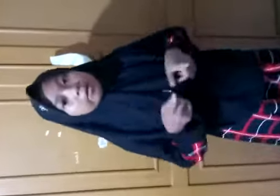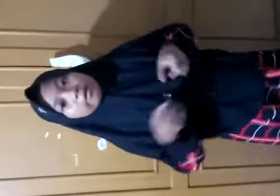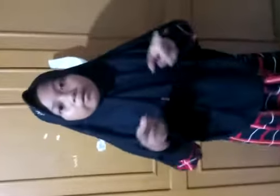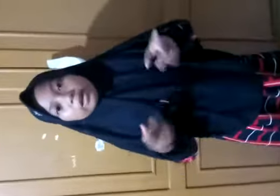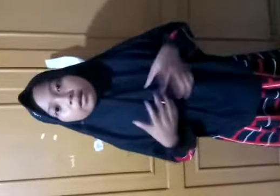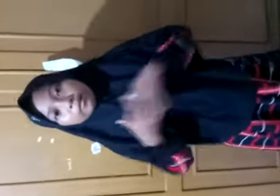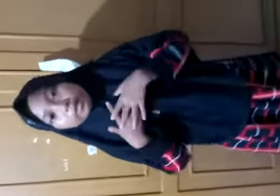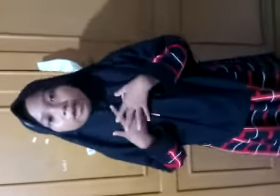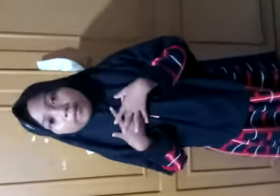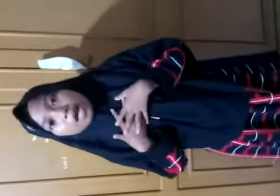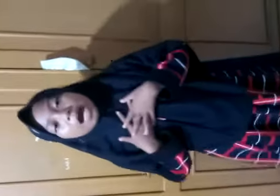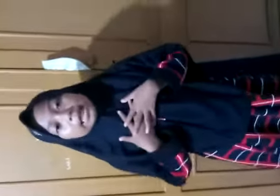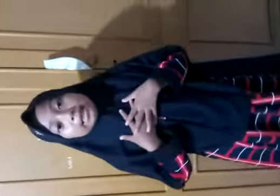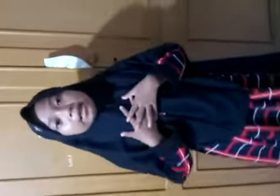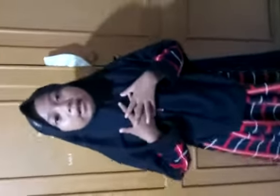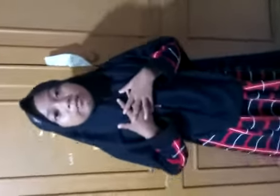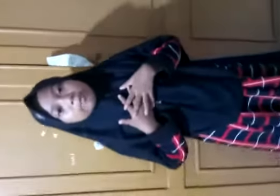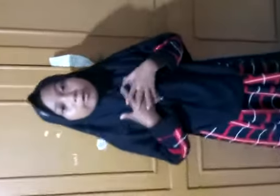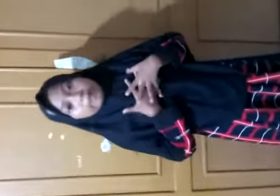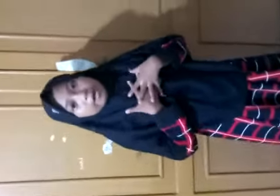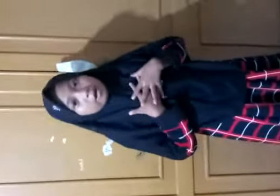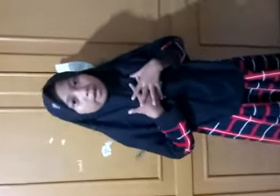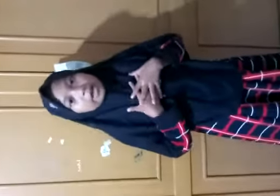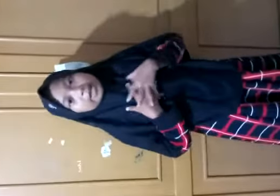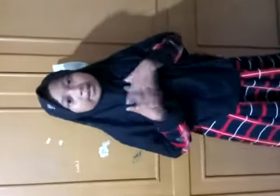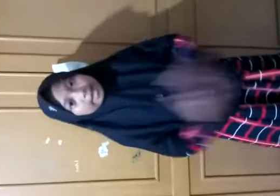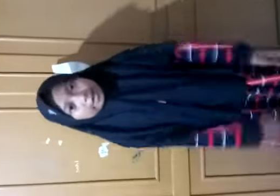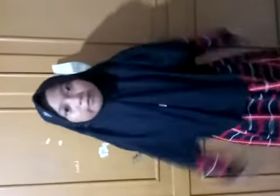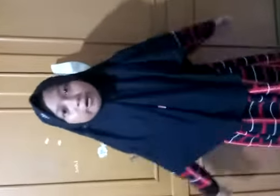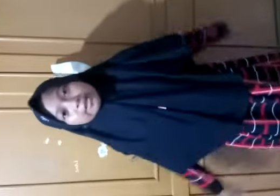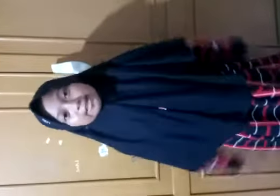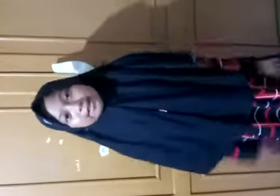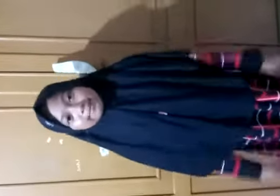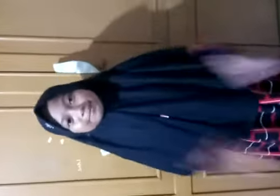hobby you if you get a free time. I think enough about my hobby and thank you for listening.